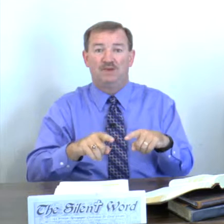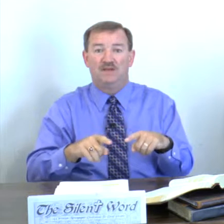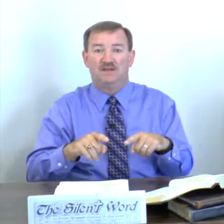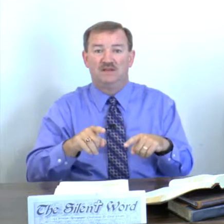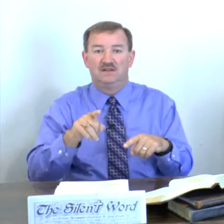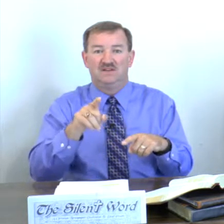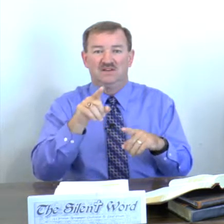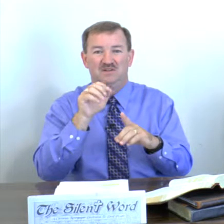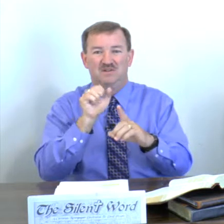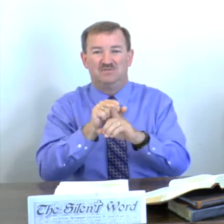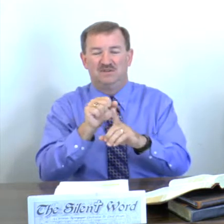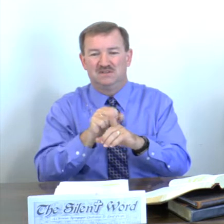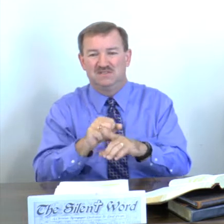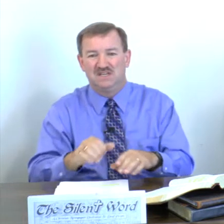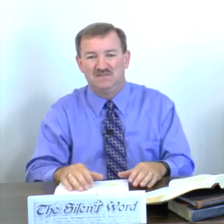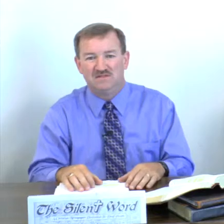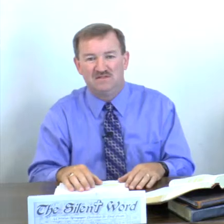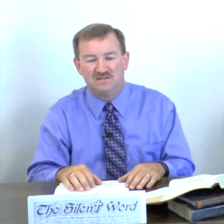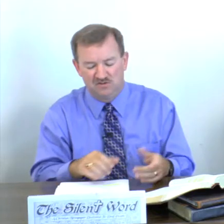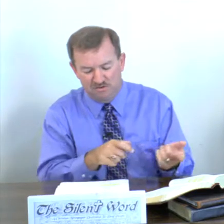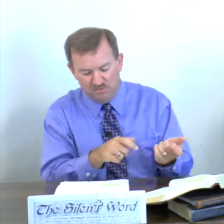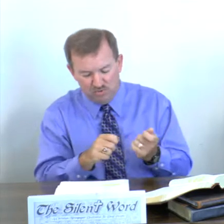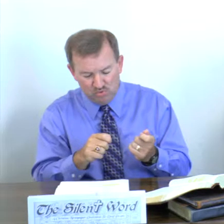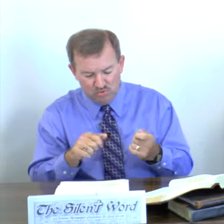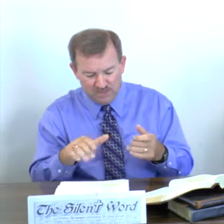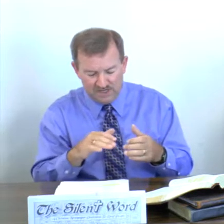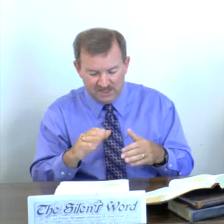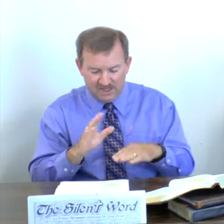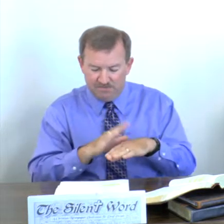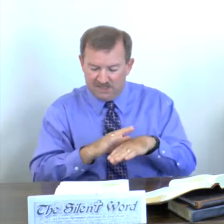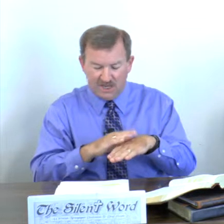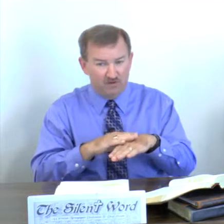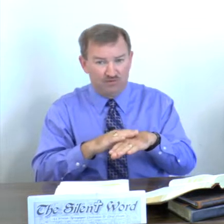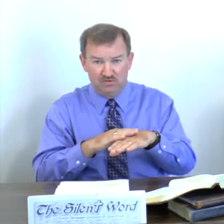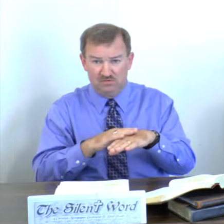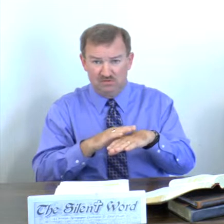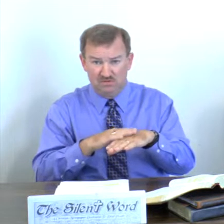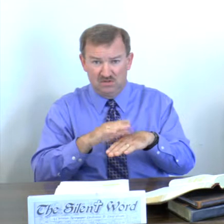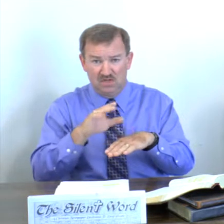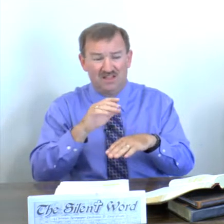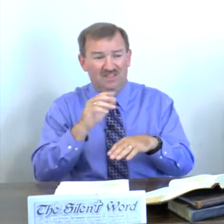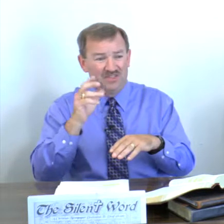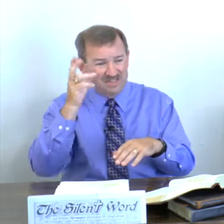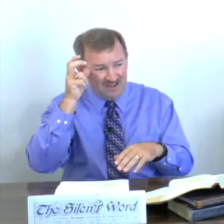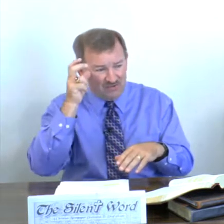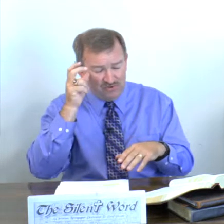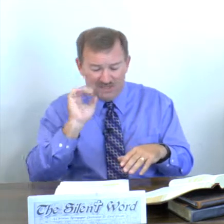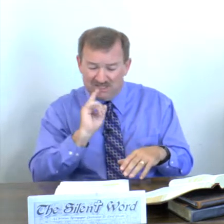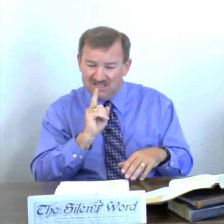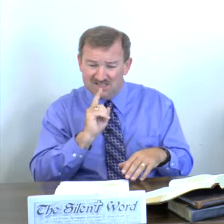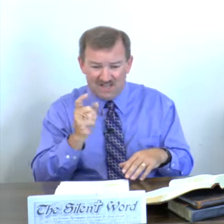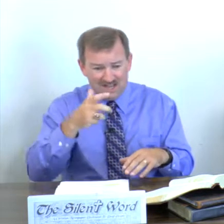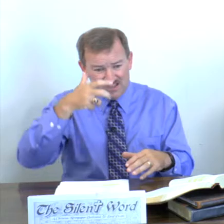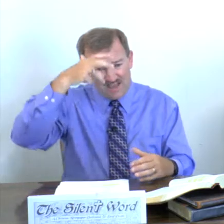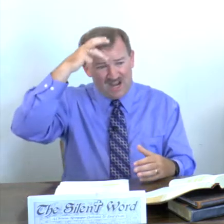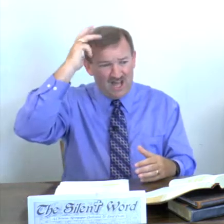happening, you've been deceived. You've been pulled away. Be careful. The devil is like that